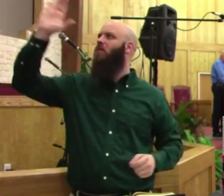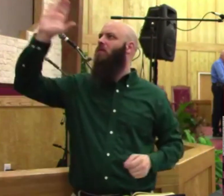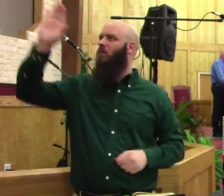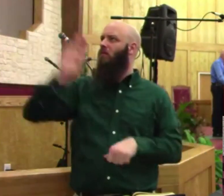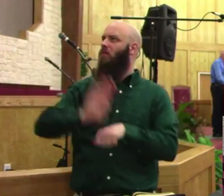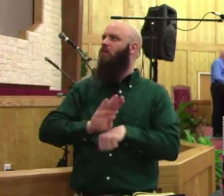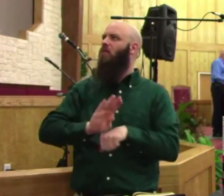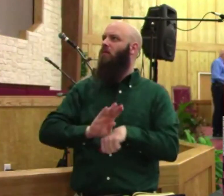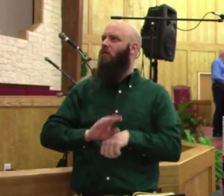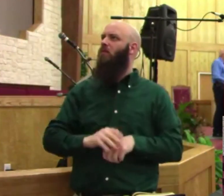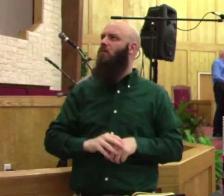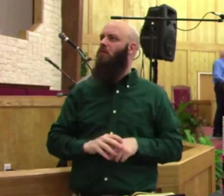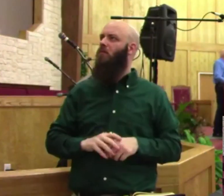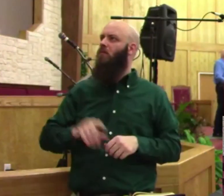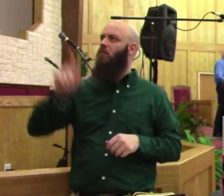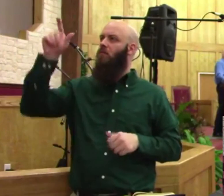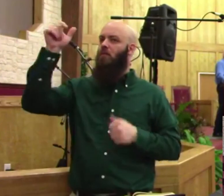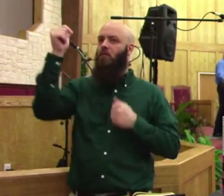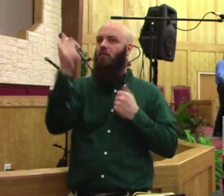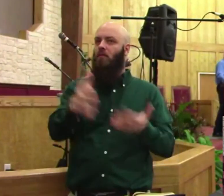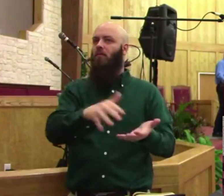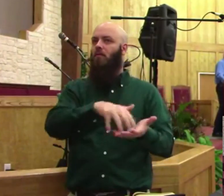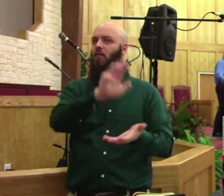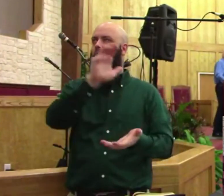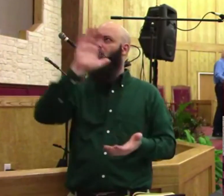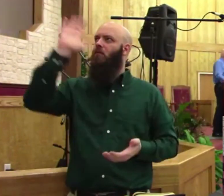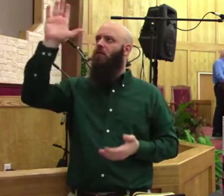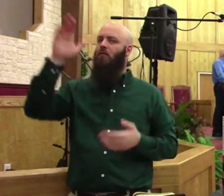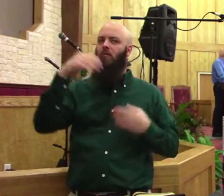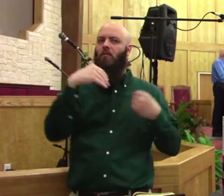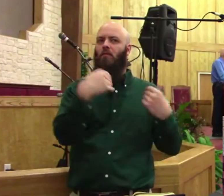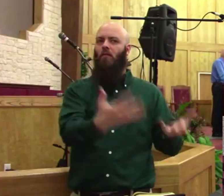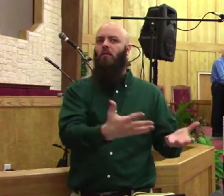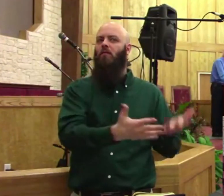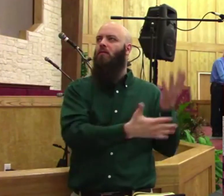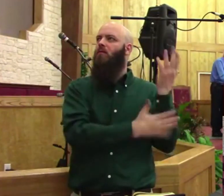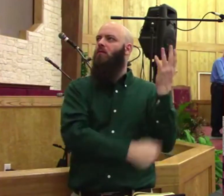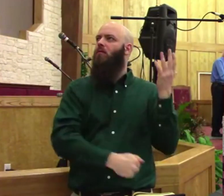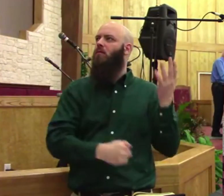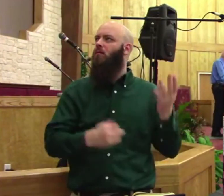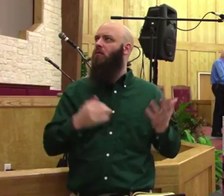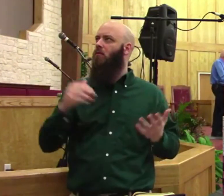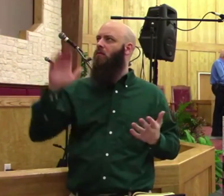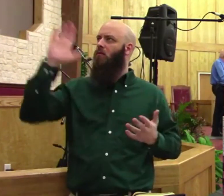the one who grants prosperity and the one who brings calamity.